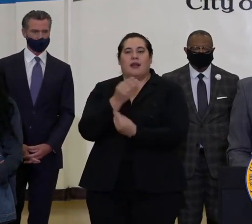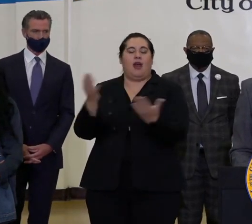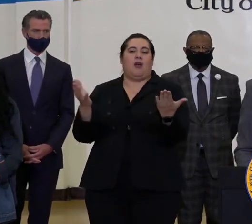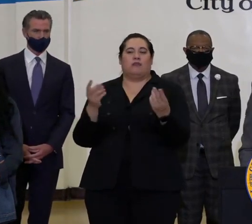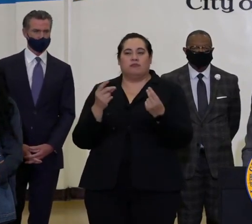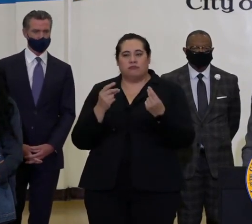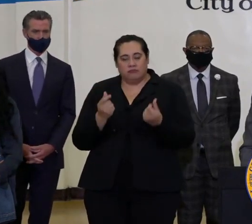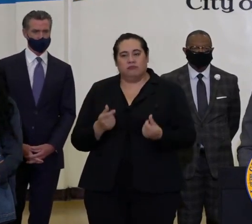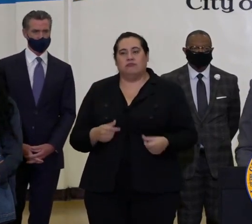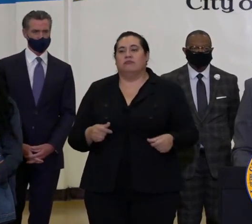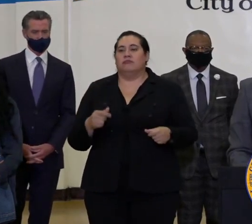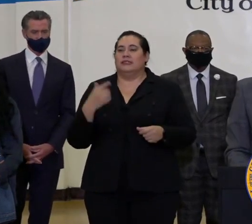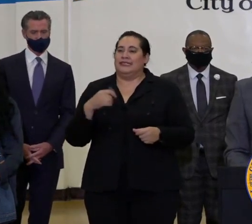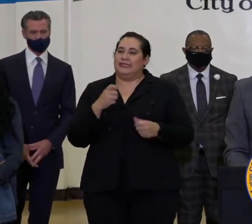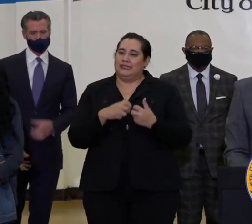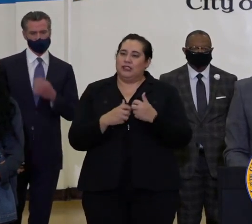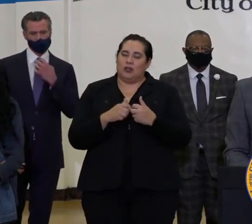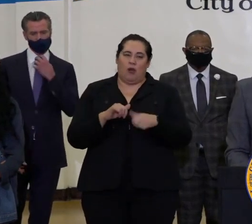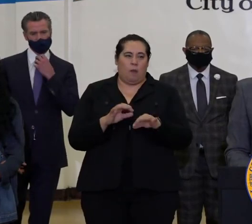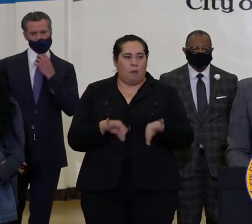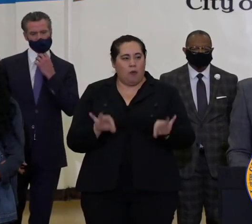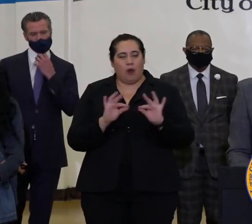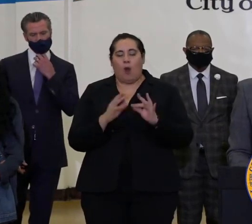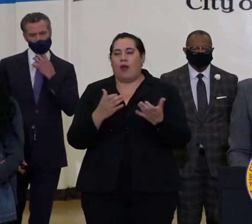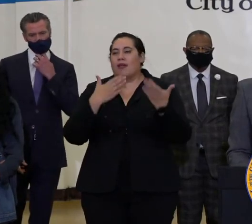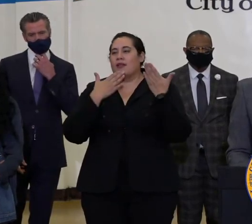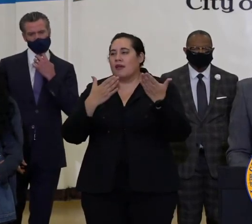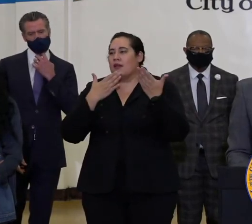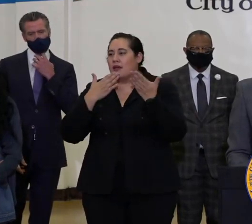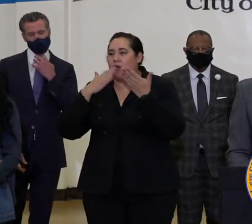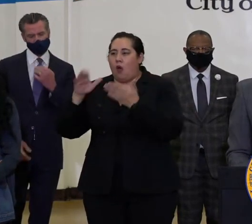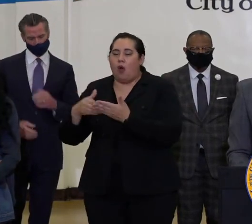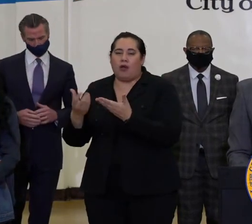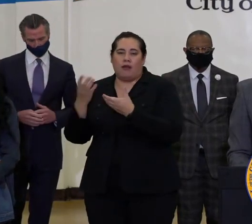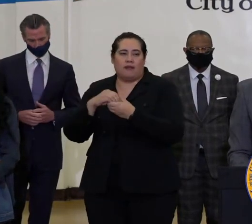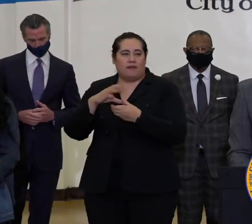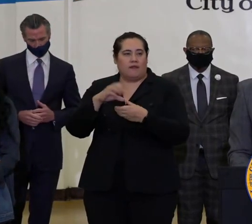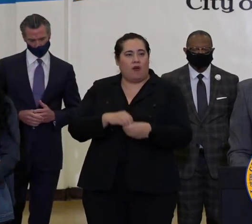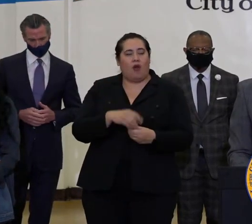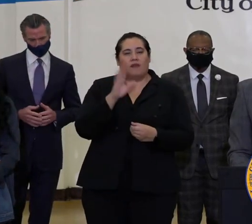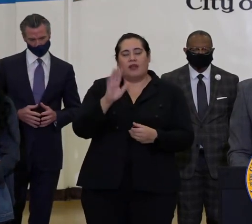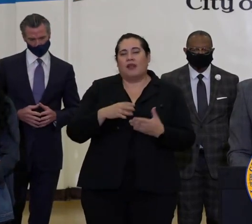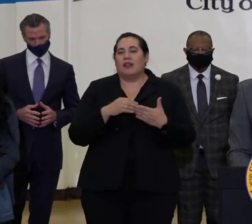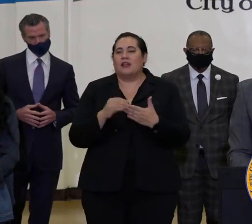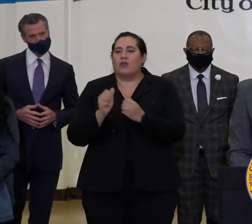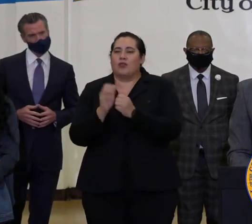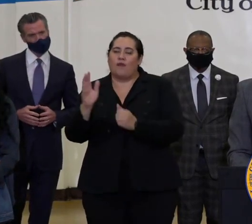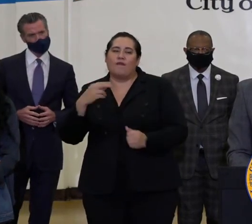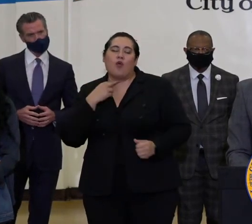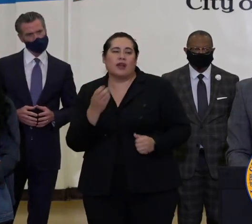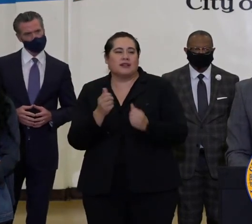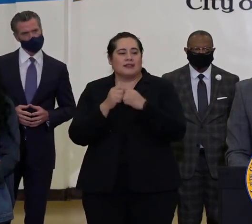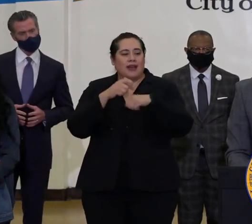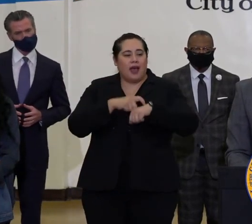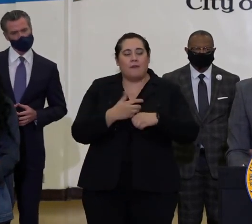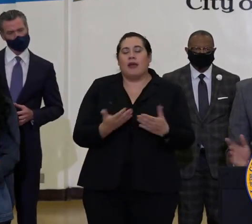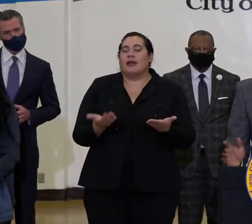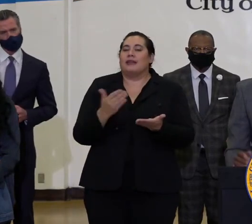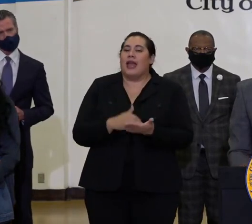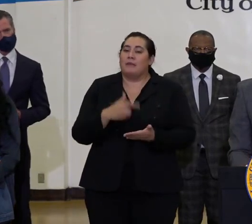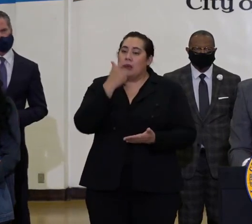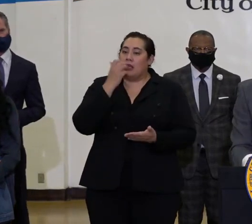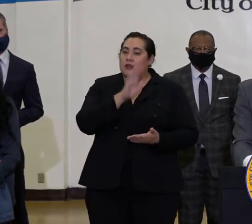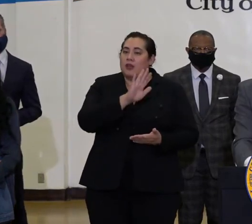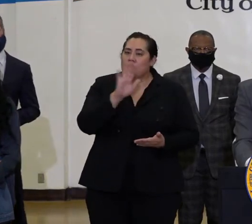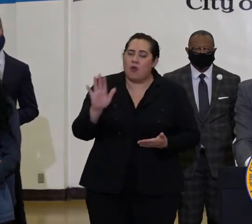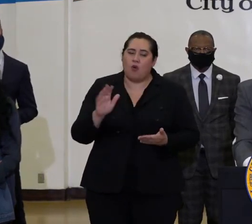important this issue was. So I want to thank all of you who were involved, led your voice, led your time. Again, it's because